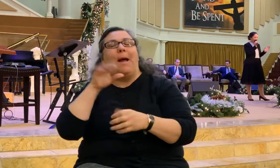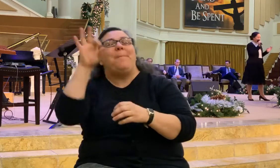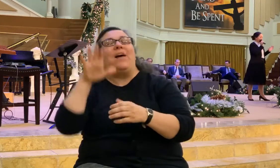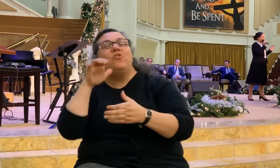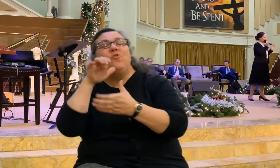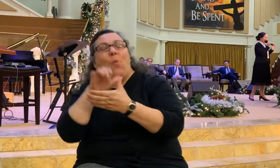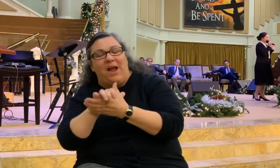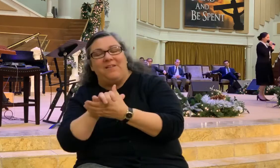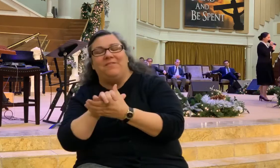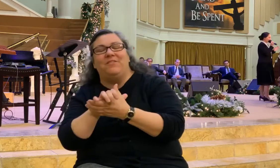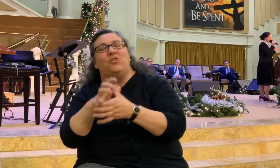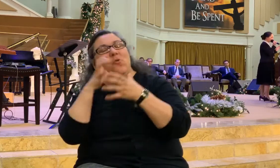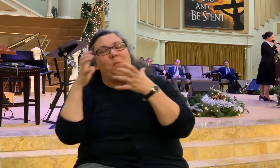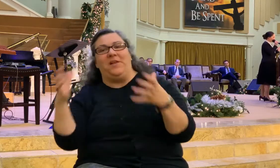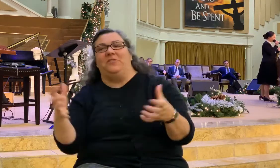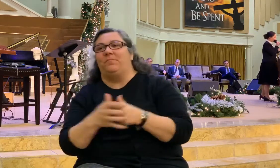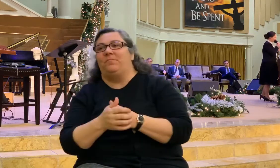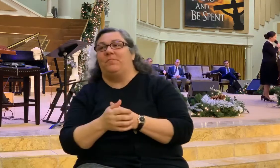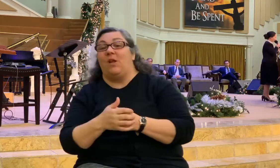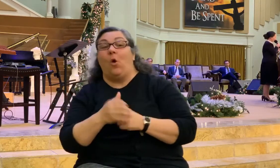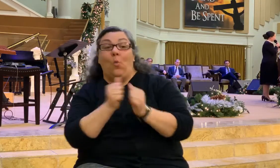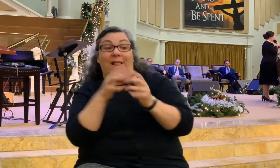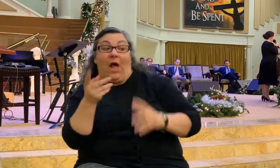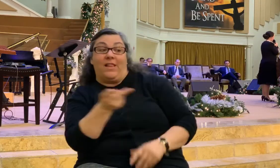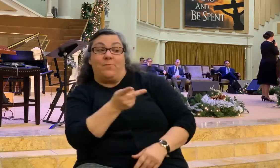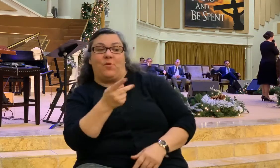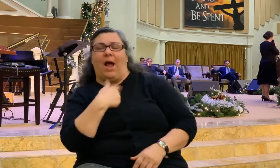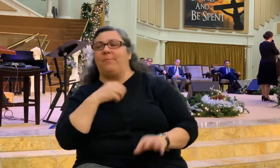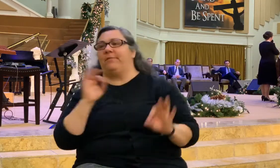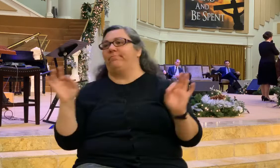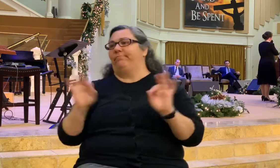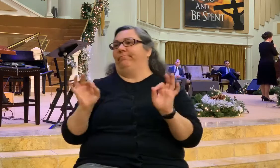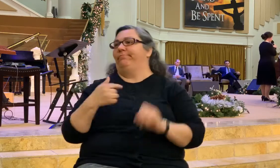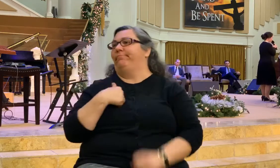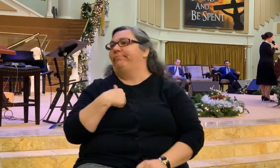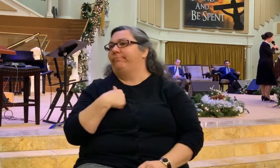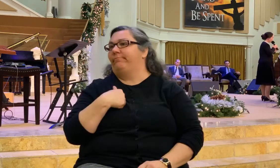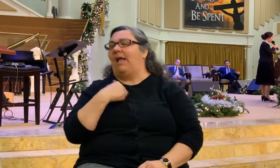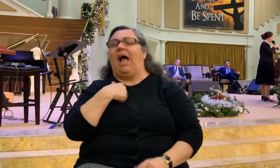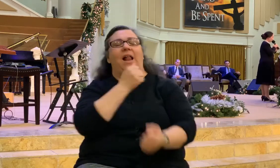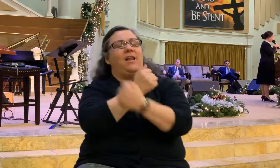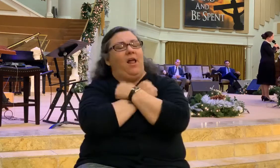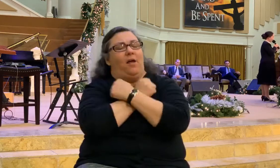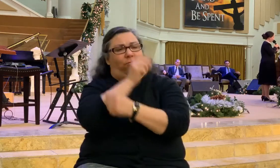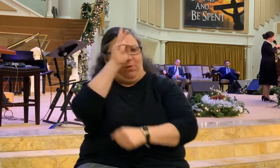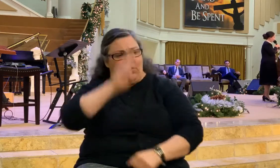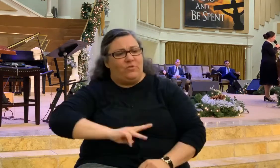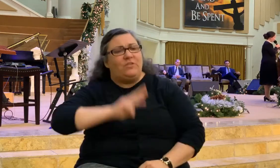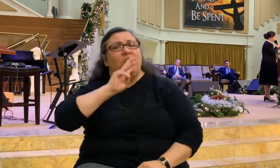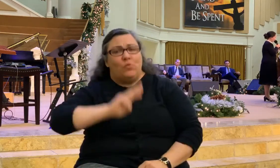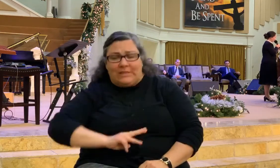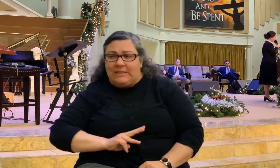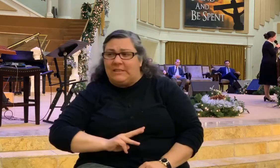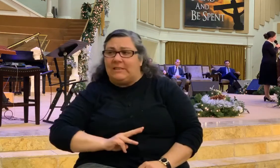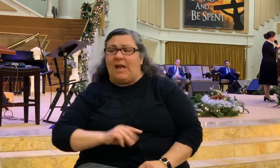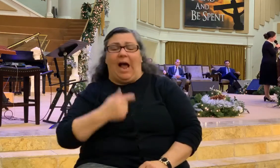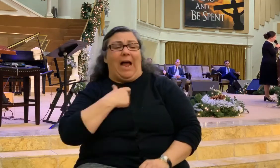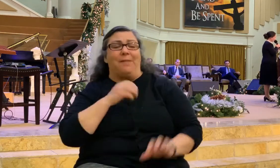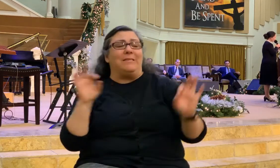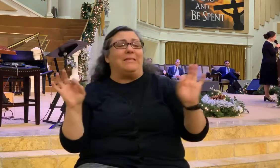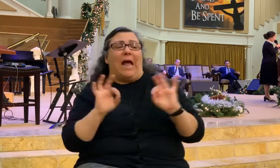much. I would be nothing without them. And I love Bishop and Sister Wilson. I would be nothing without